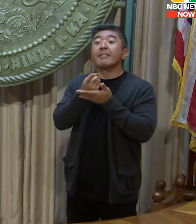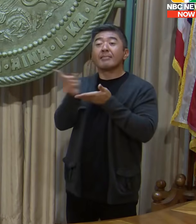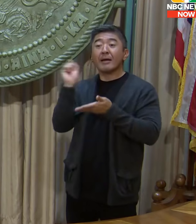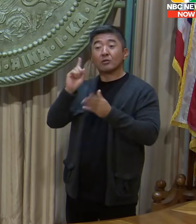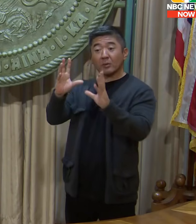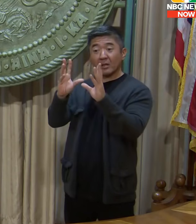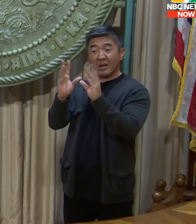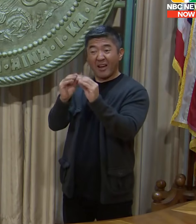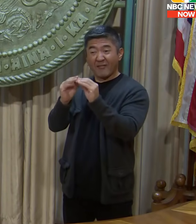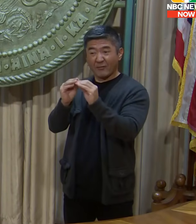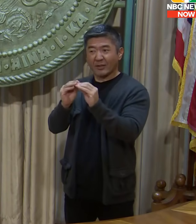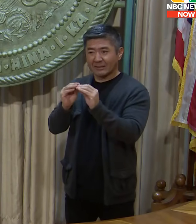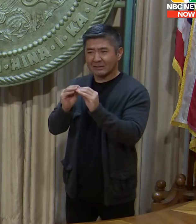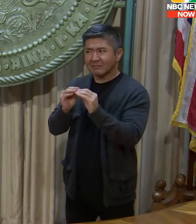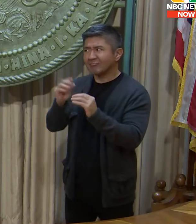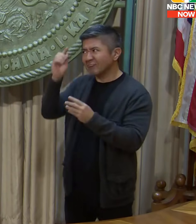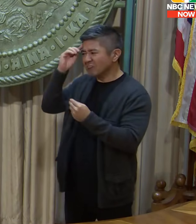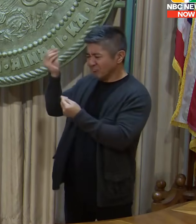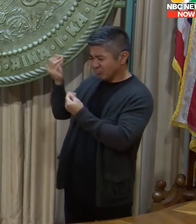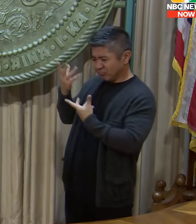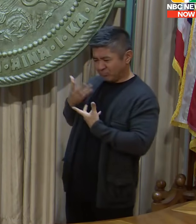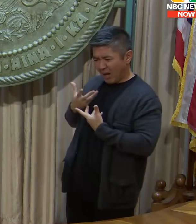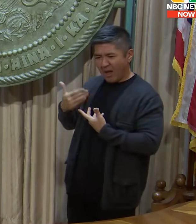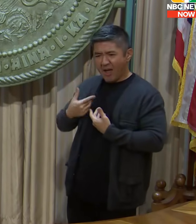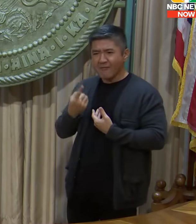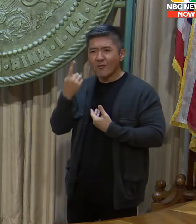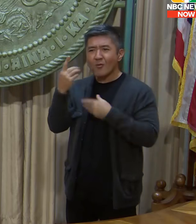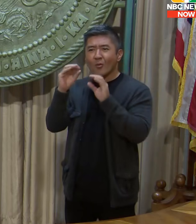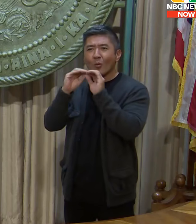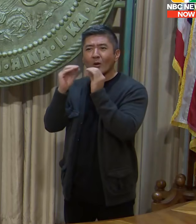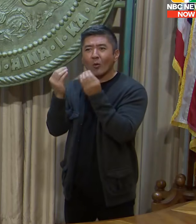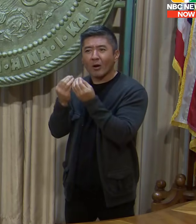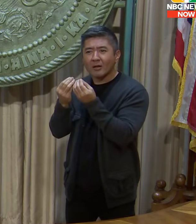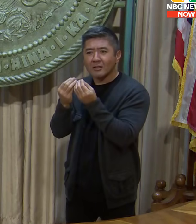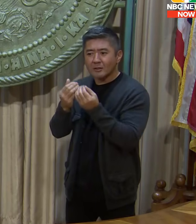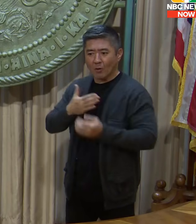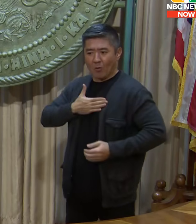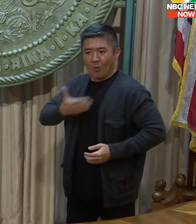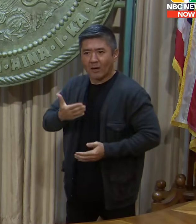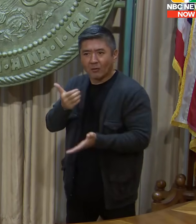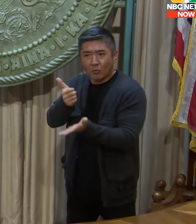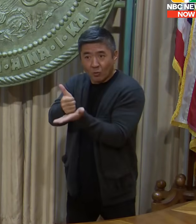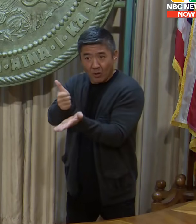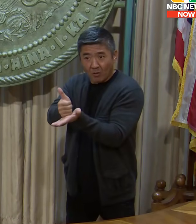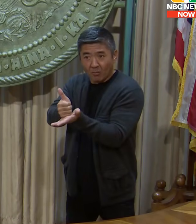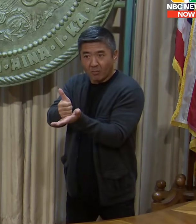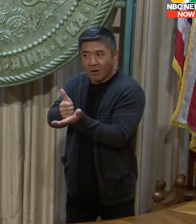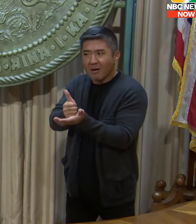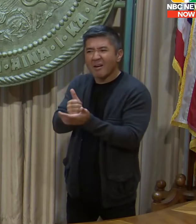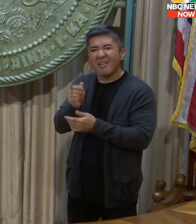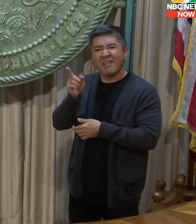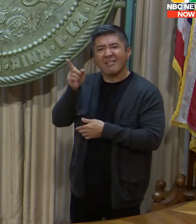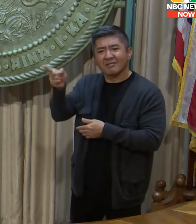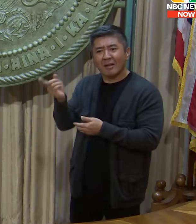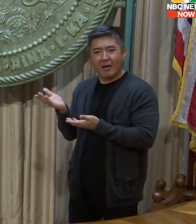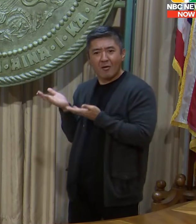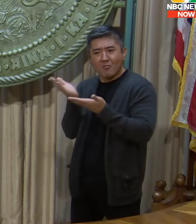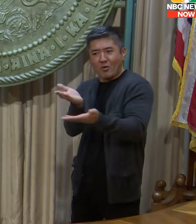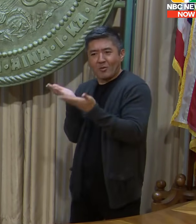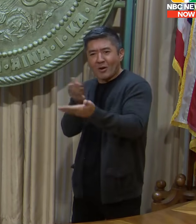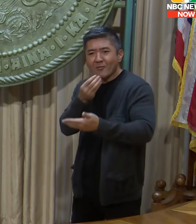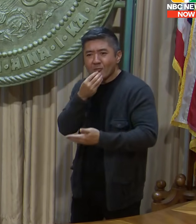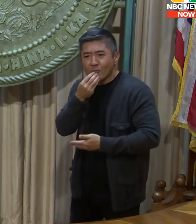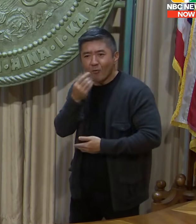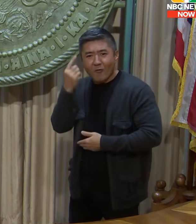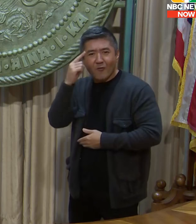were notified of an organization that is helping in this case. Not only will they home deliver for kupuna, but they will